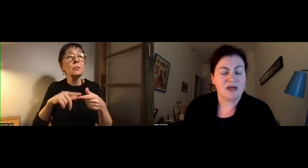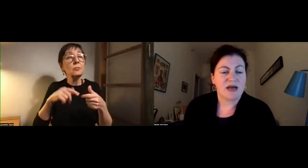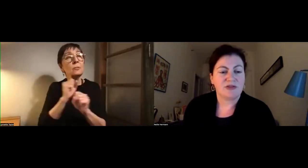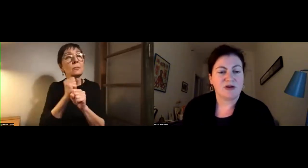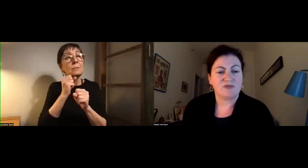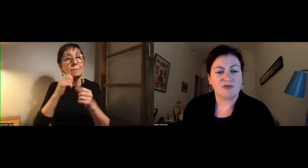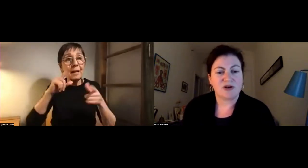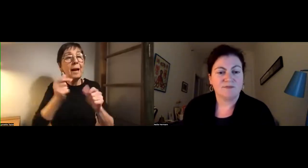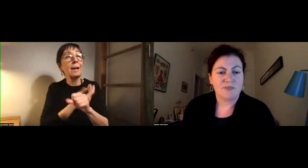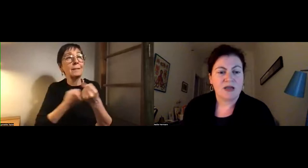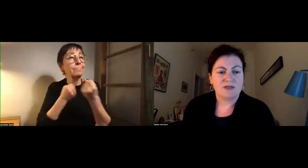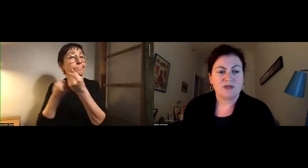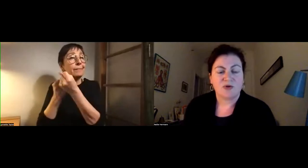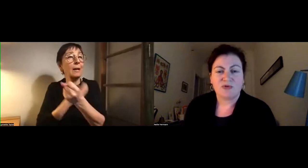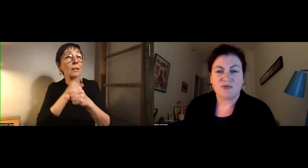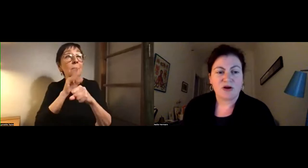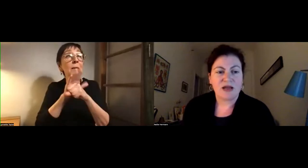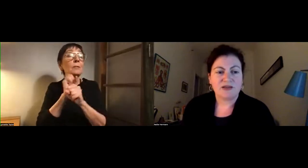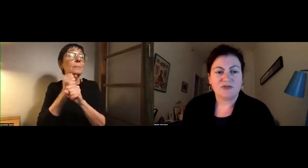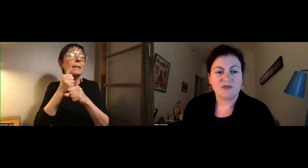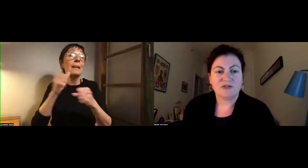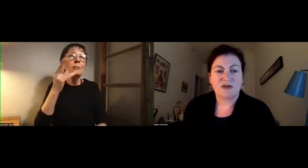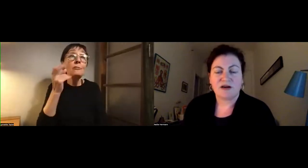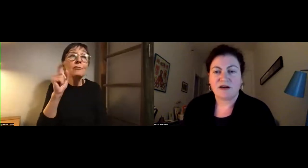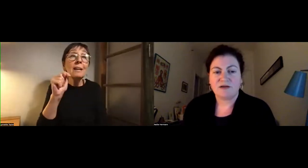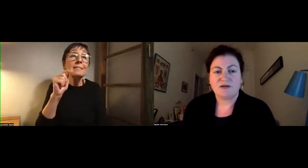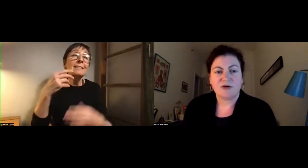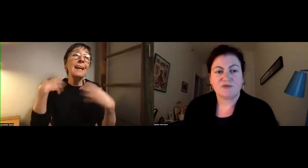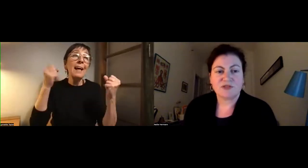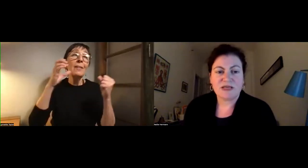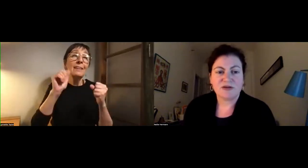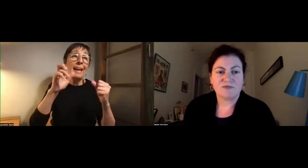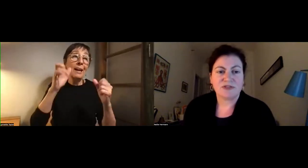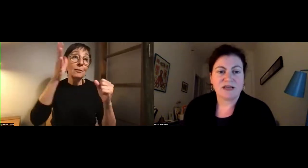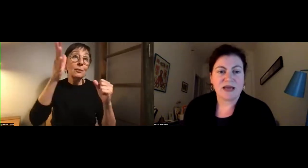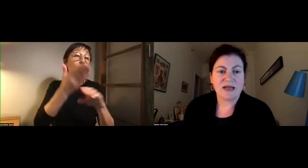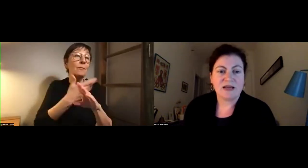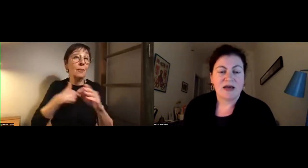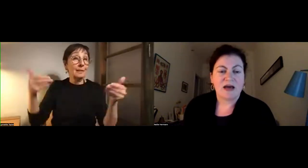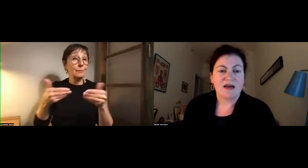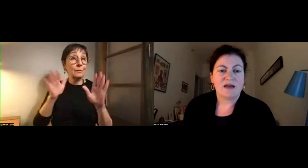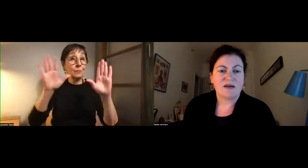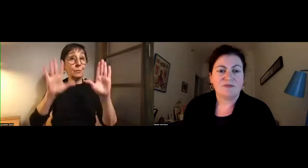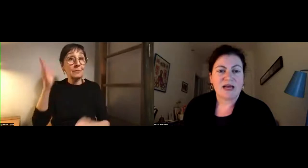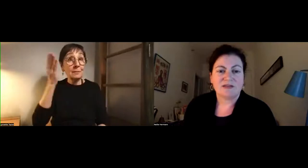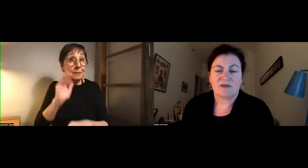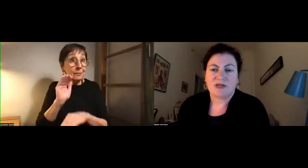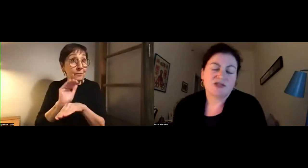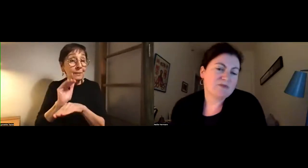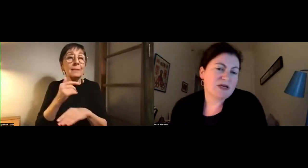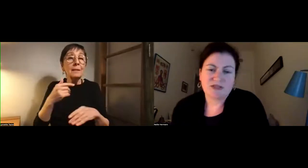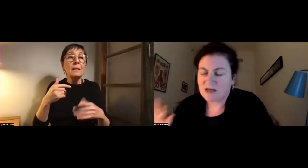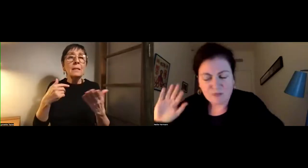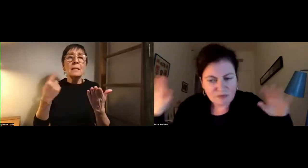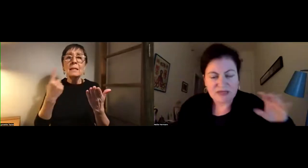effective healthcare future. So before I introduce our wonderful speaker for tonight, I'm going to